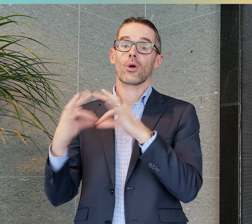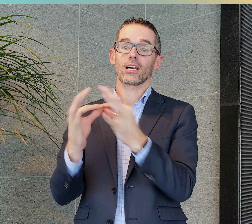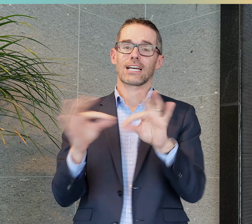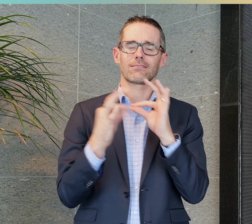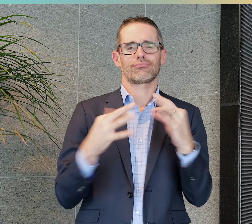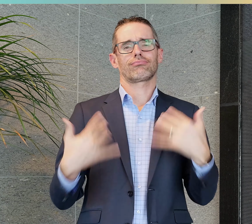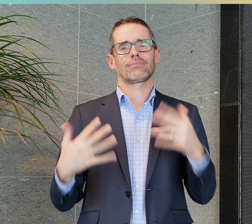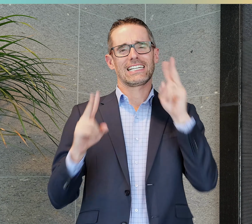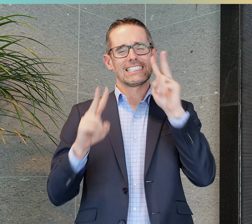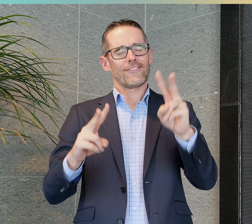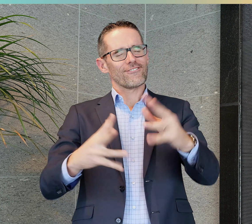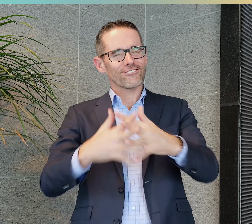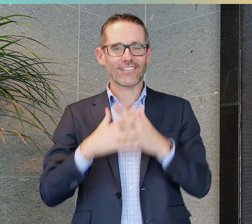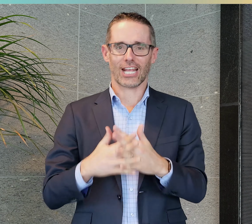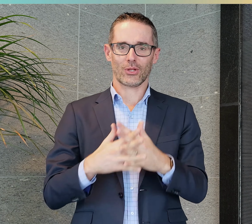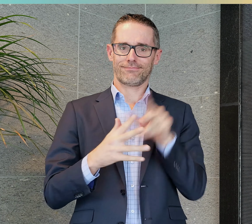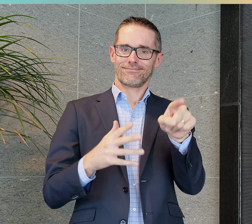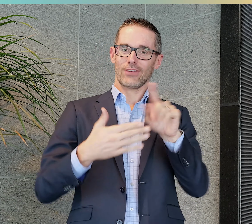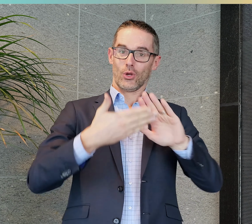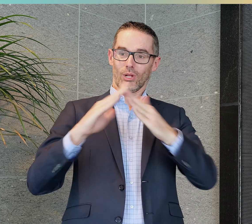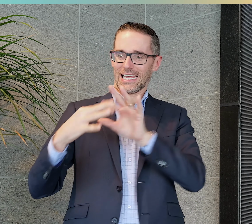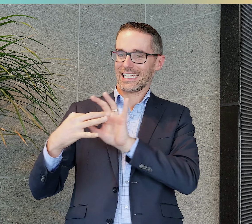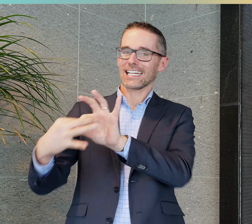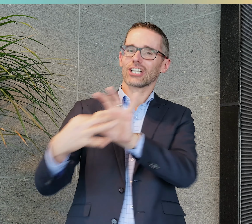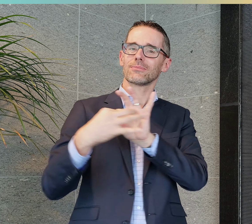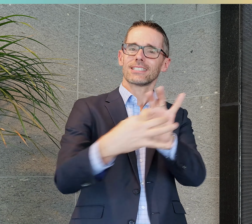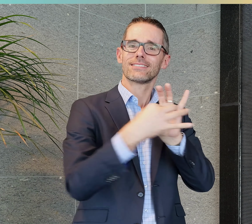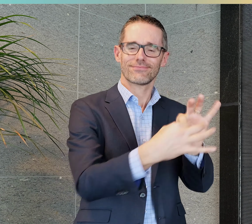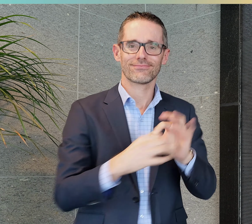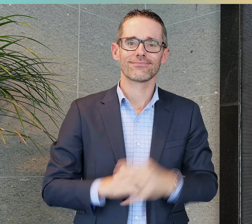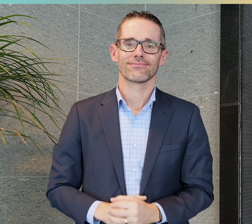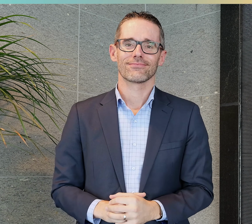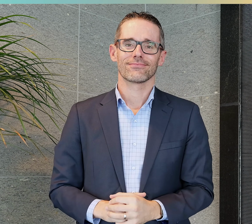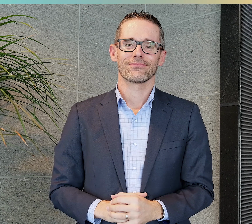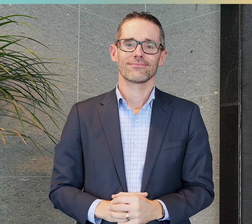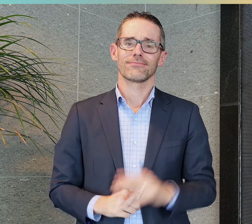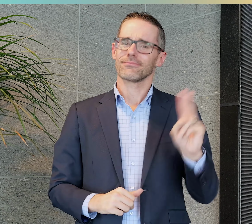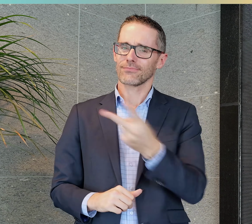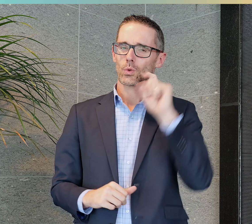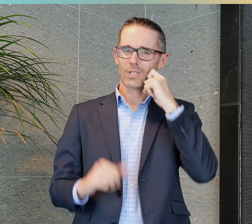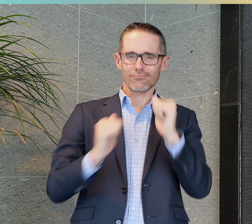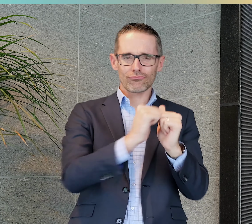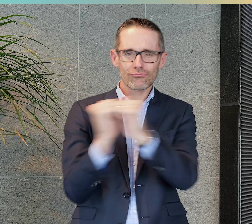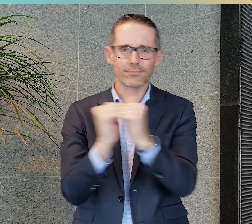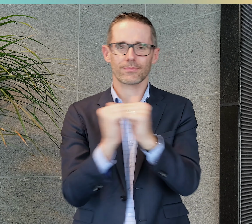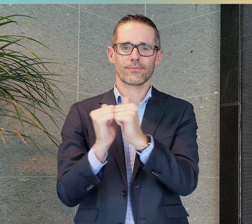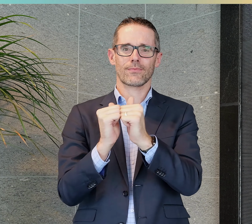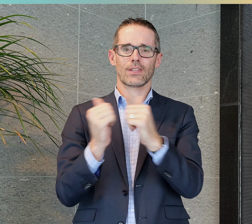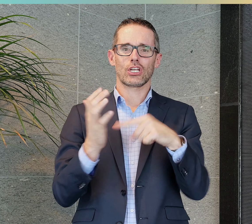Both organisations see the utmost value in community engagement. They will be partnering